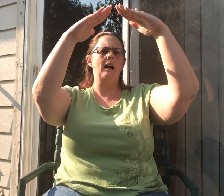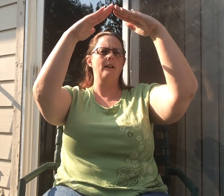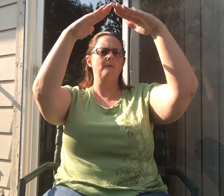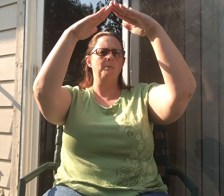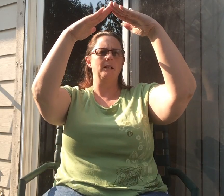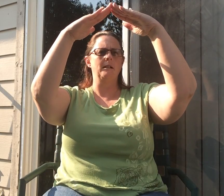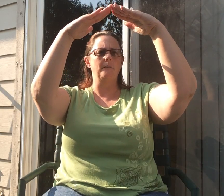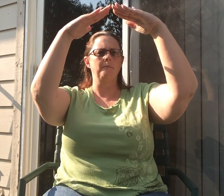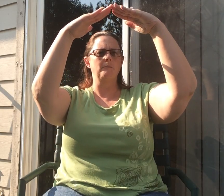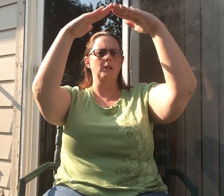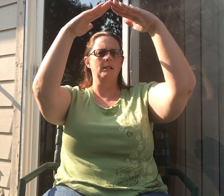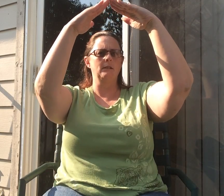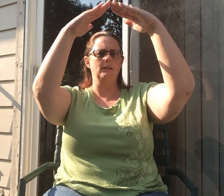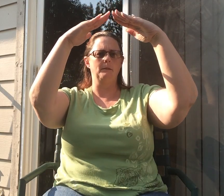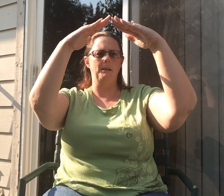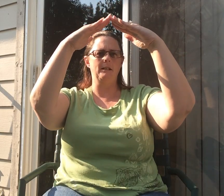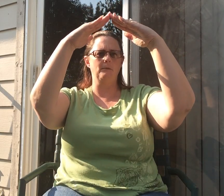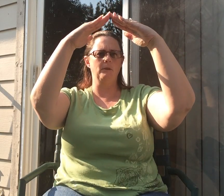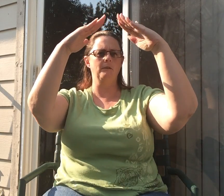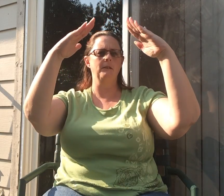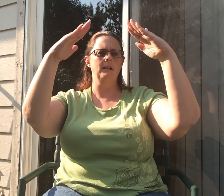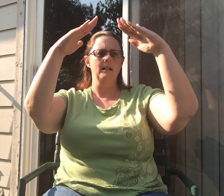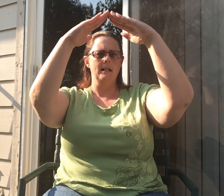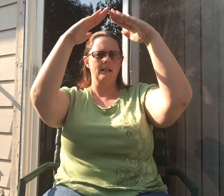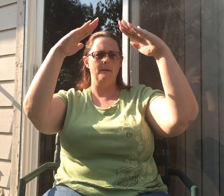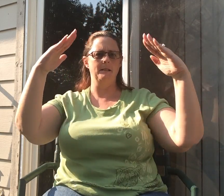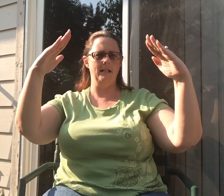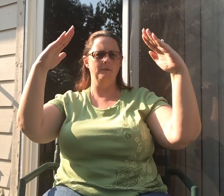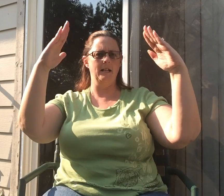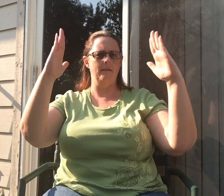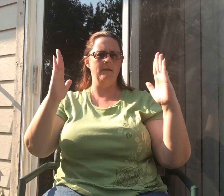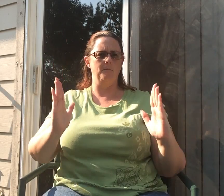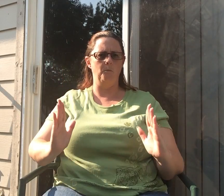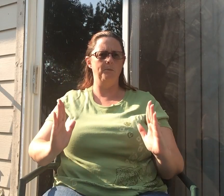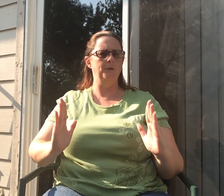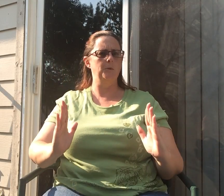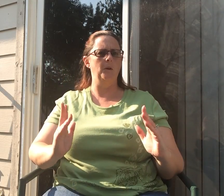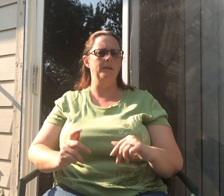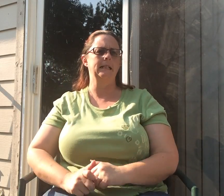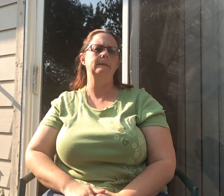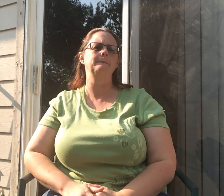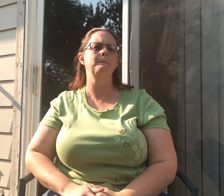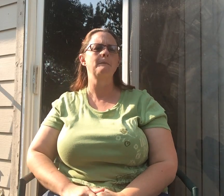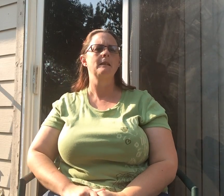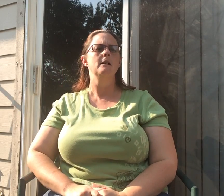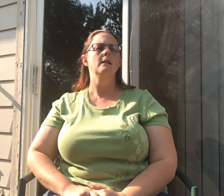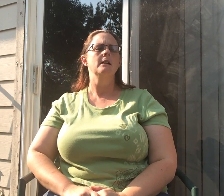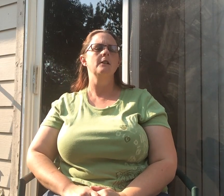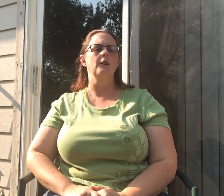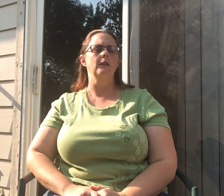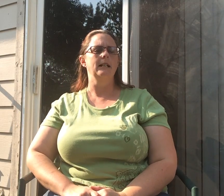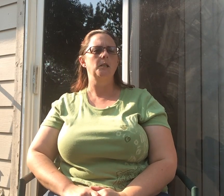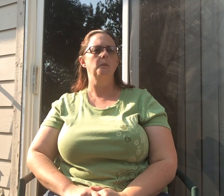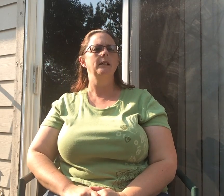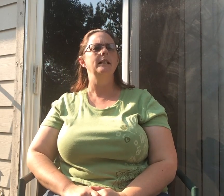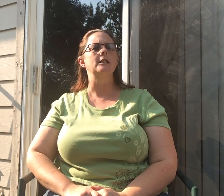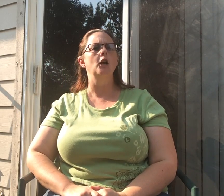5, but just the peak of the roof, come down, and then build your walls down. Your next one is